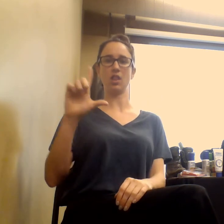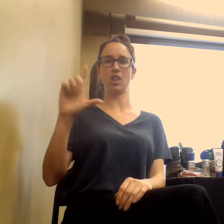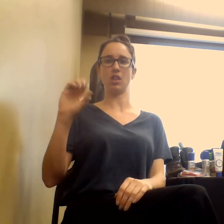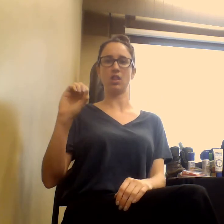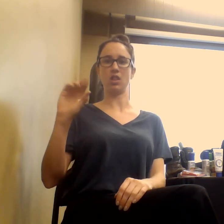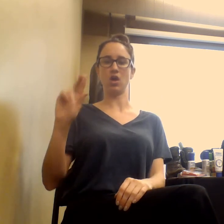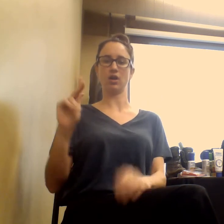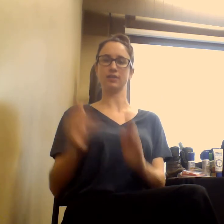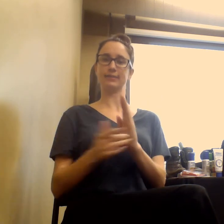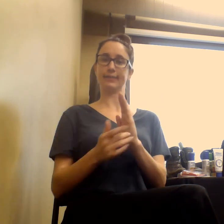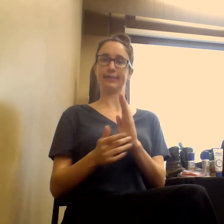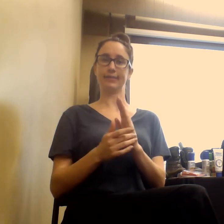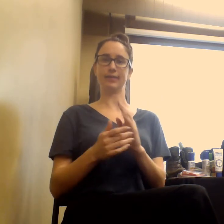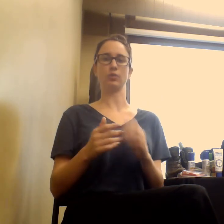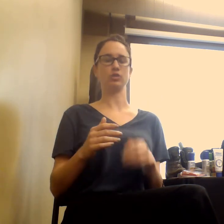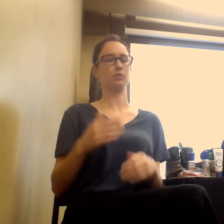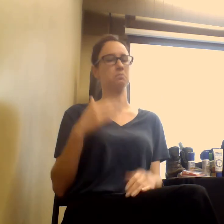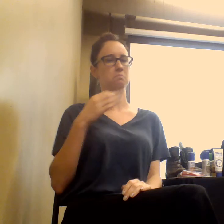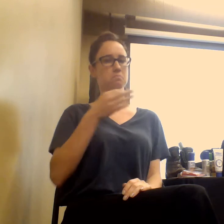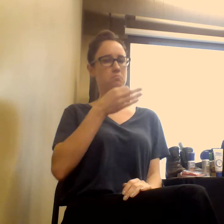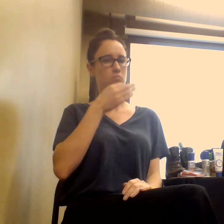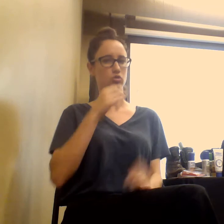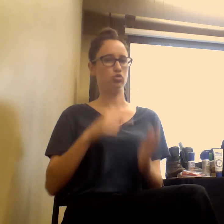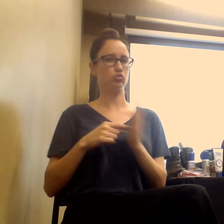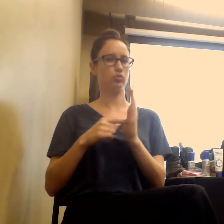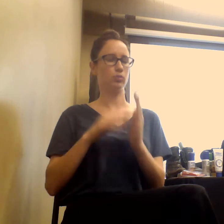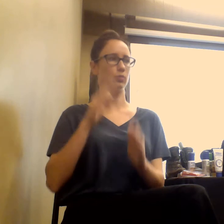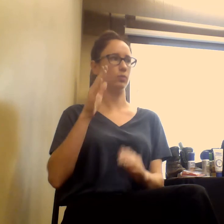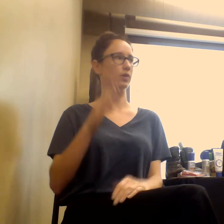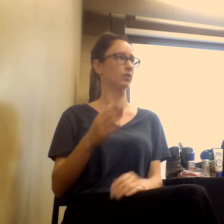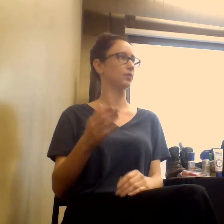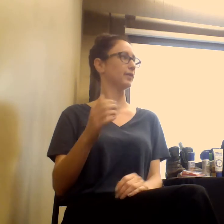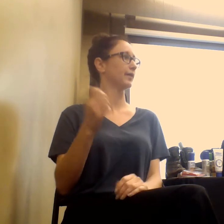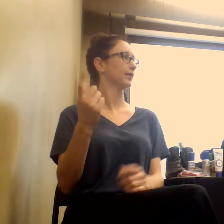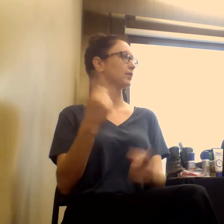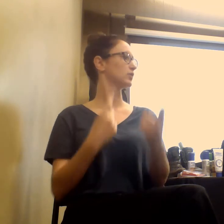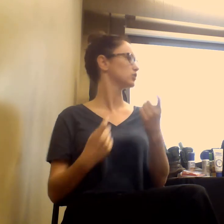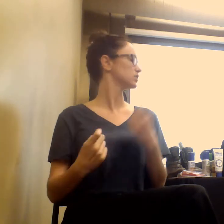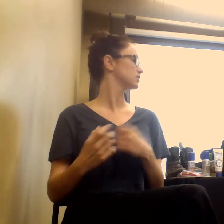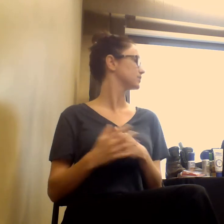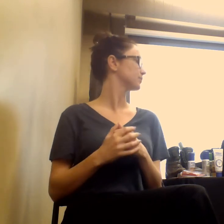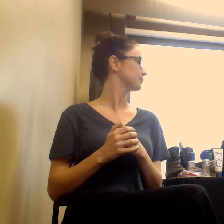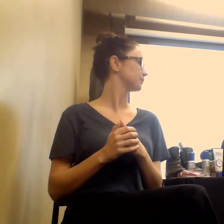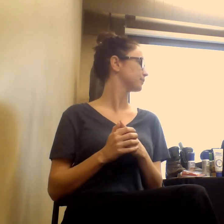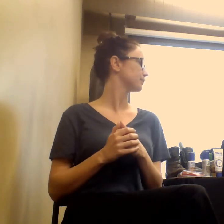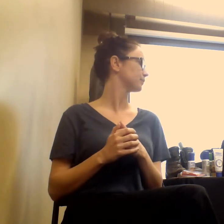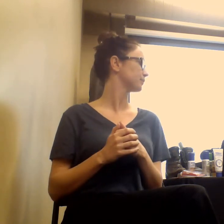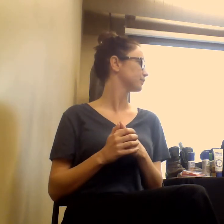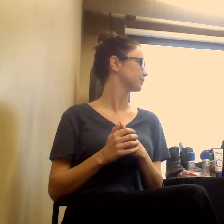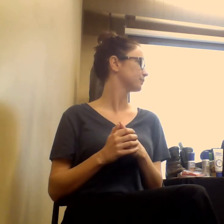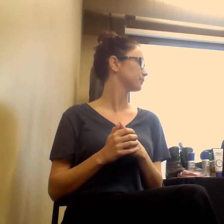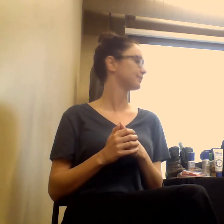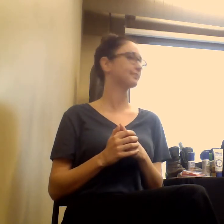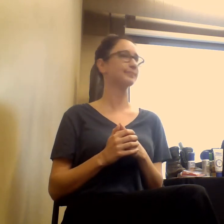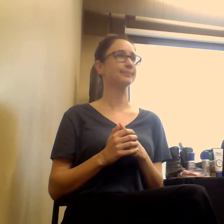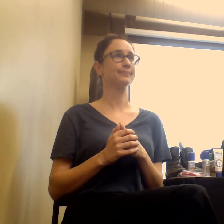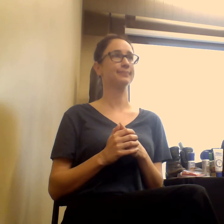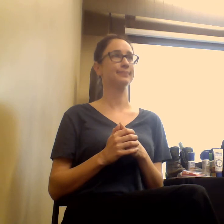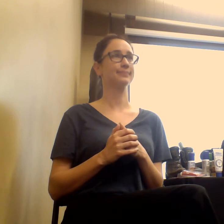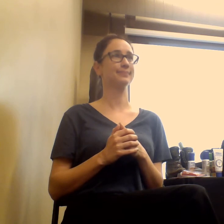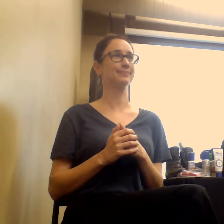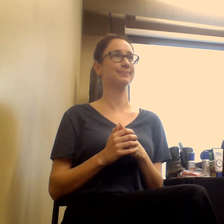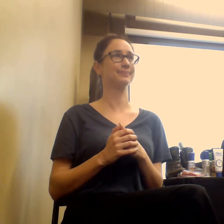Okay. Okay, so any other questions so far? Okay,